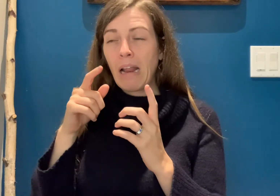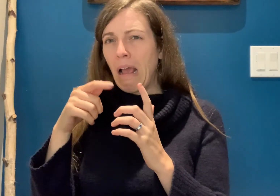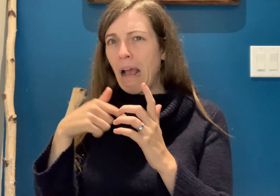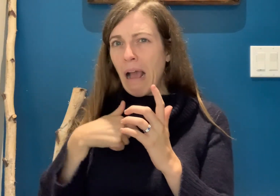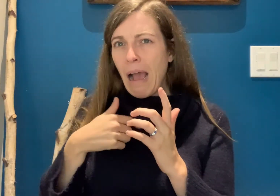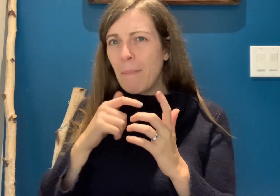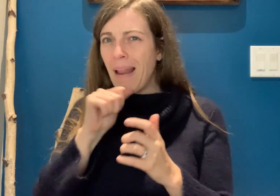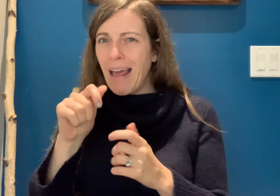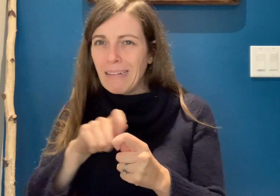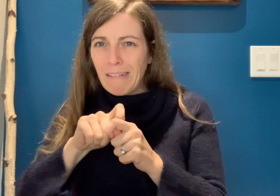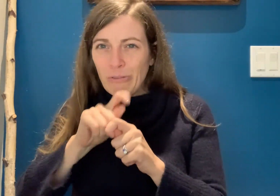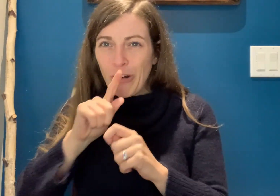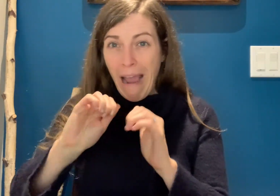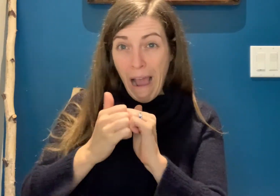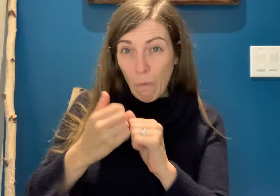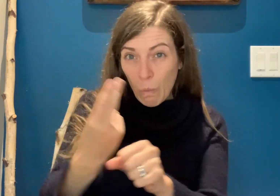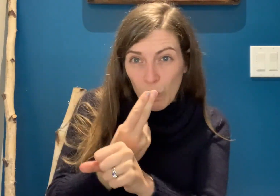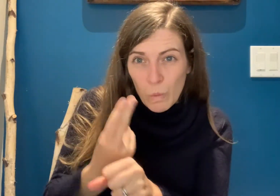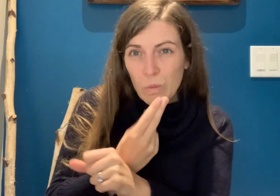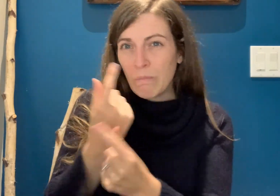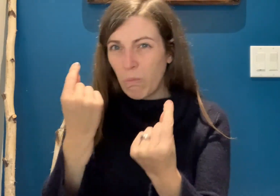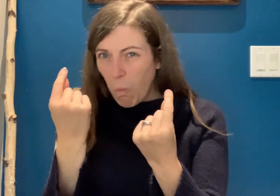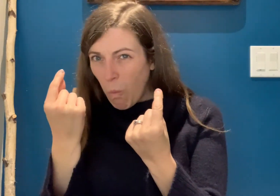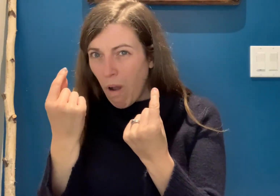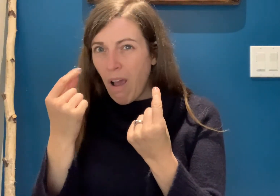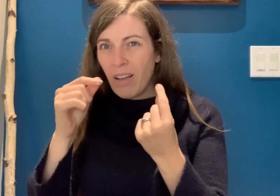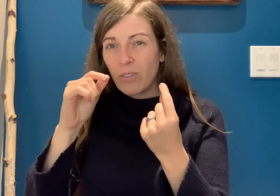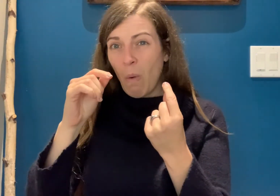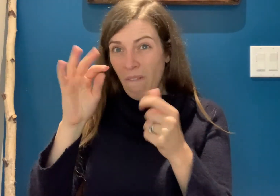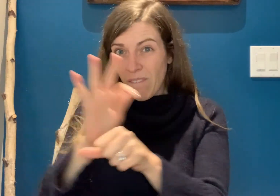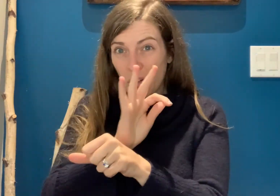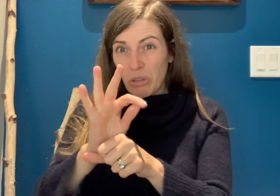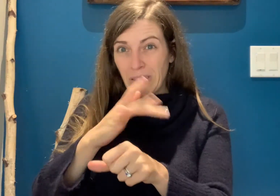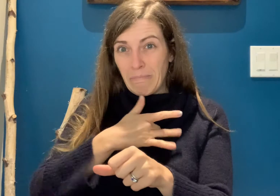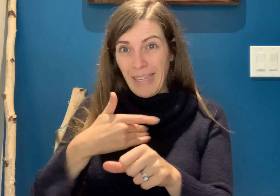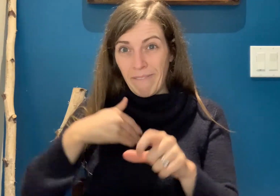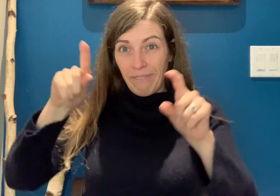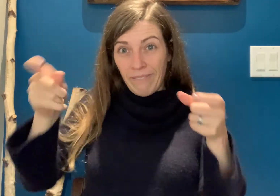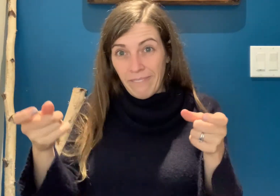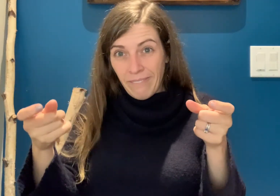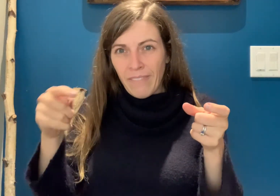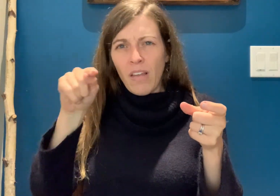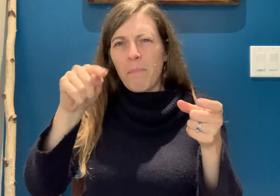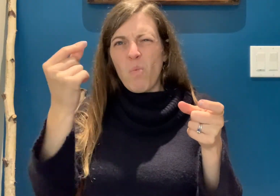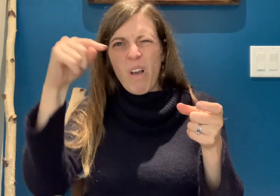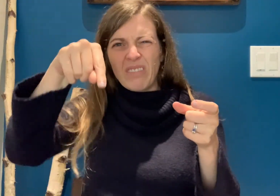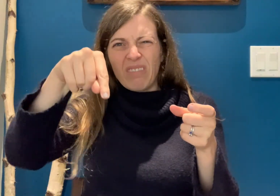want to use but aren't exactly sure how to use it, you're not sure what the inputs are, what you put in the